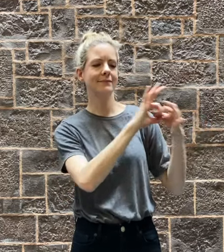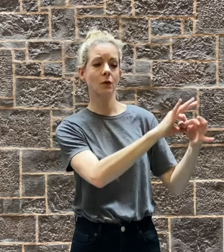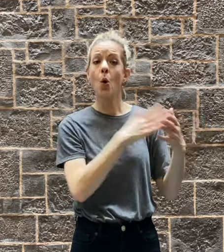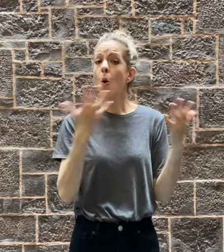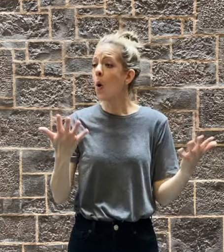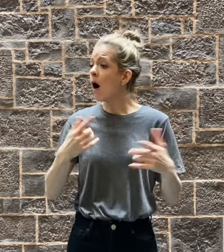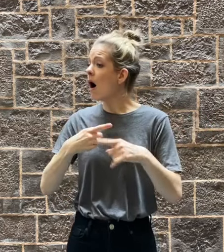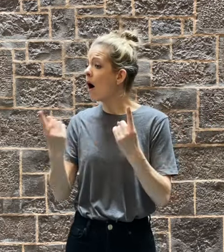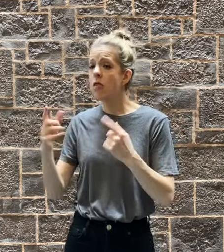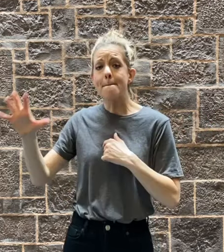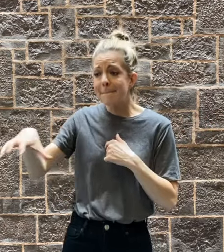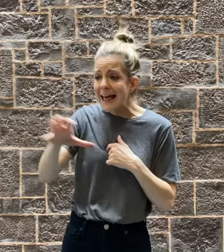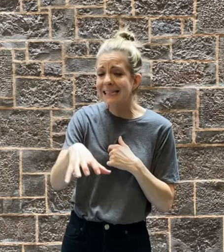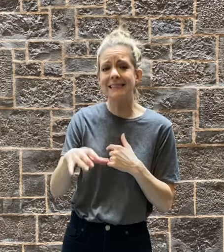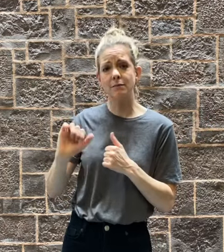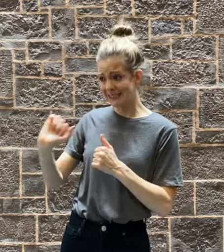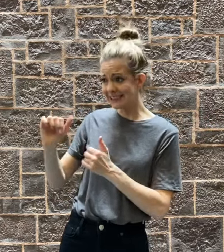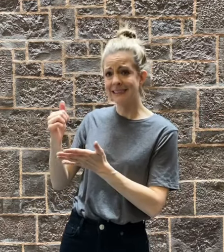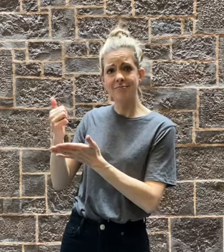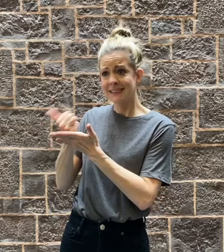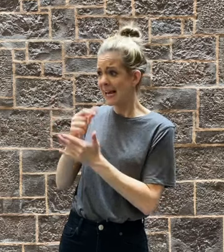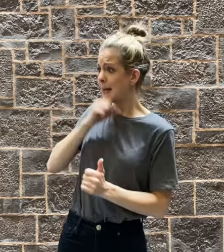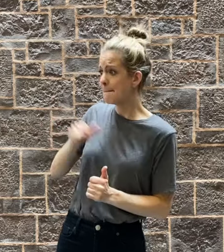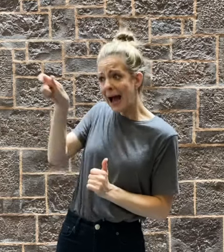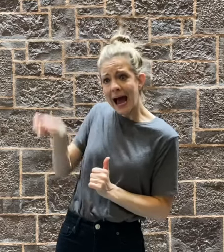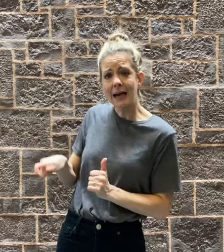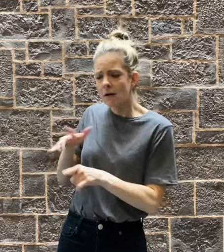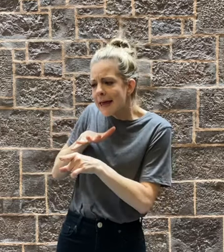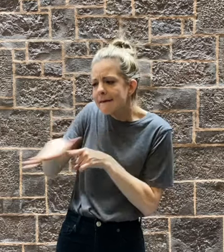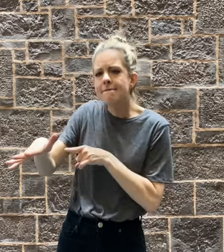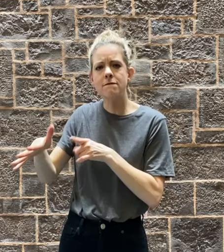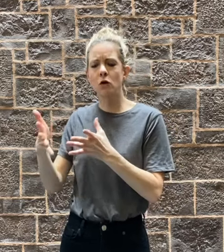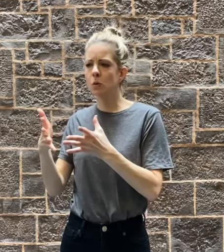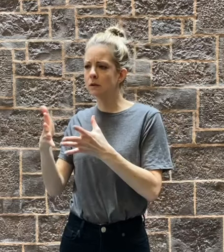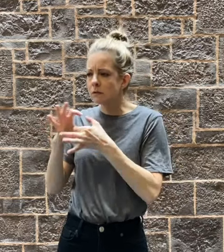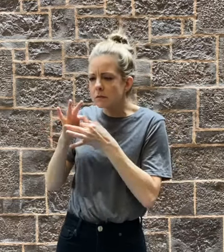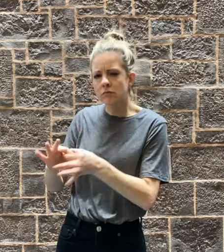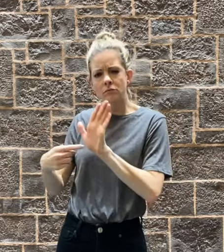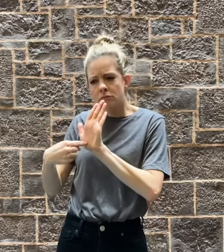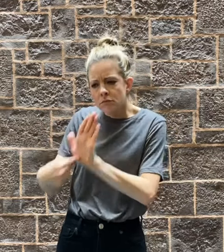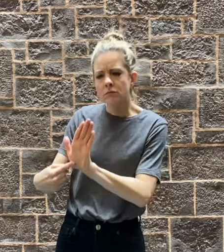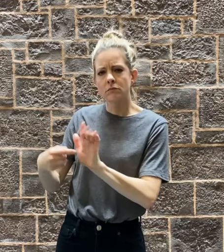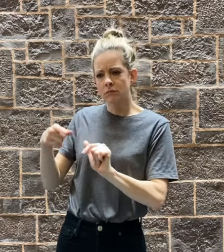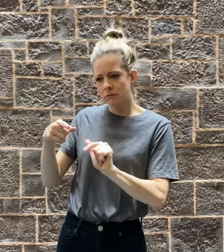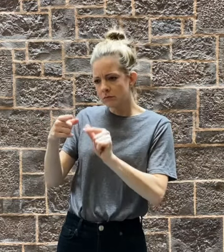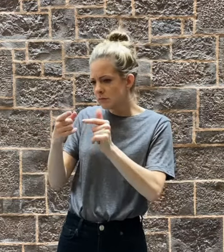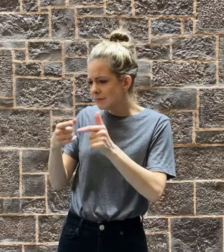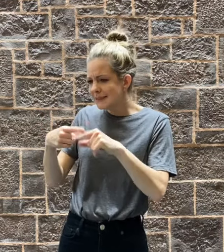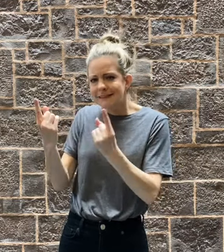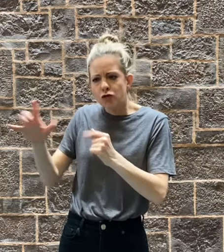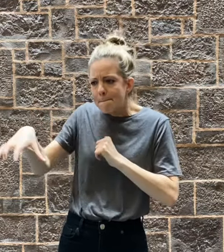queer subtext in sexuality, but also queering the conventions of a museum in a way, or his own